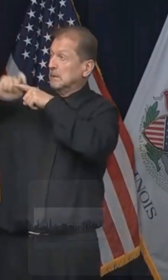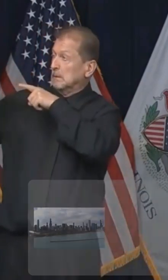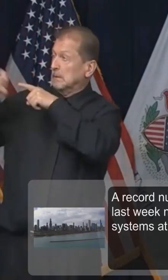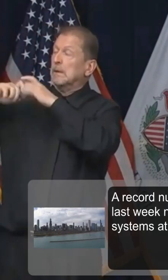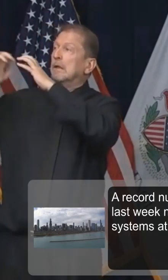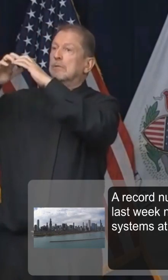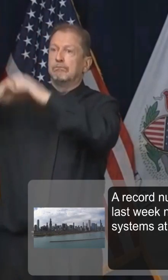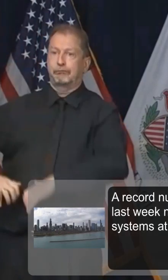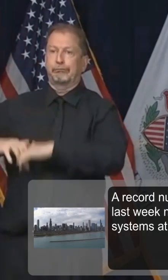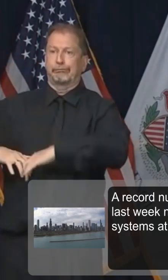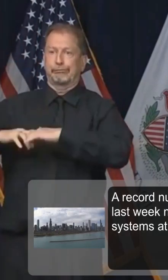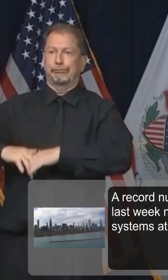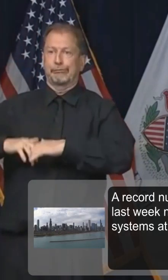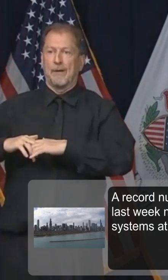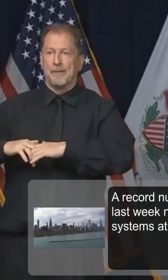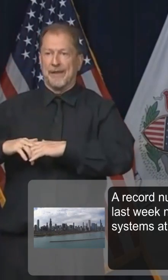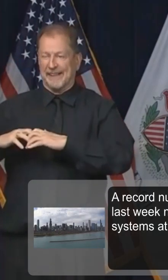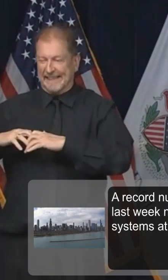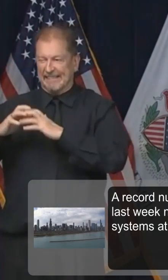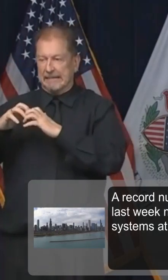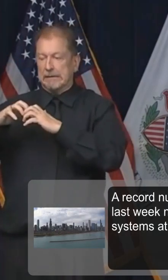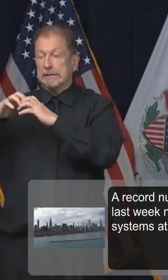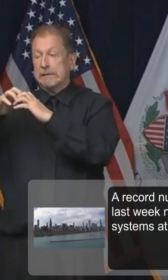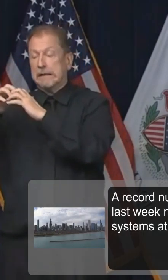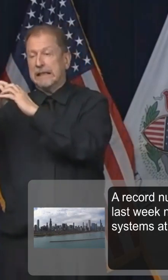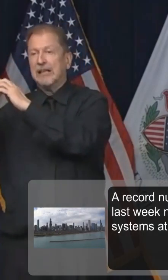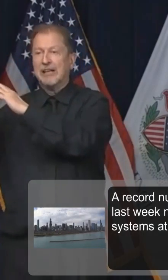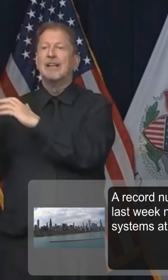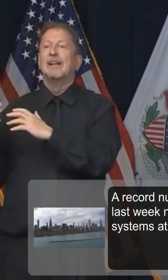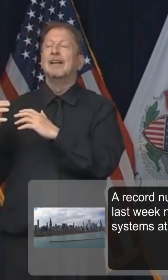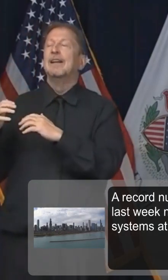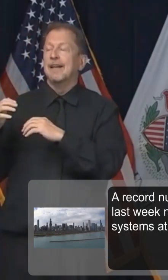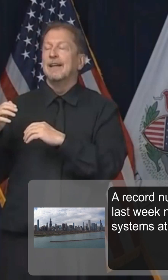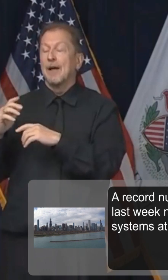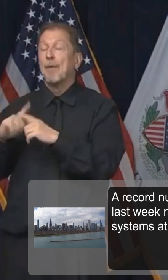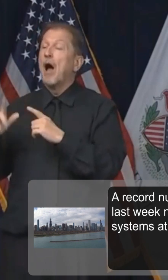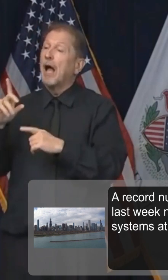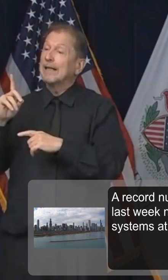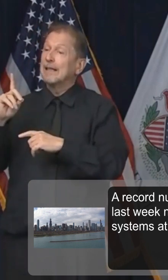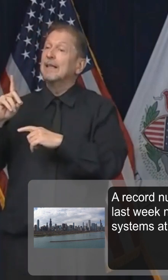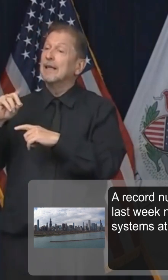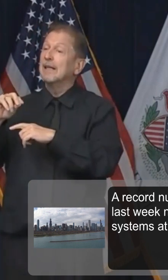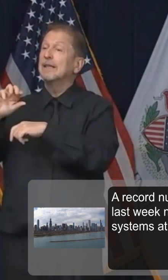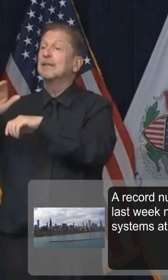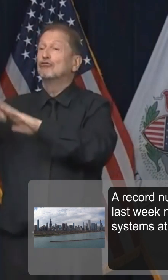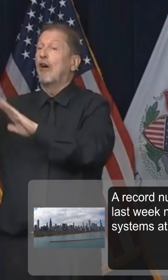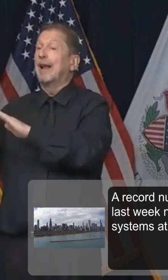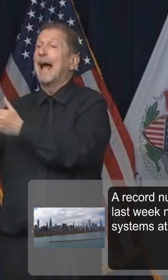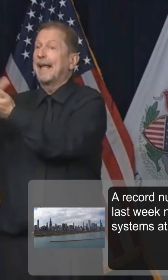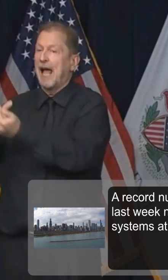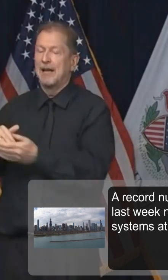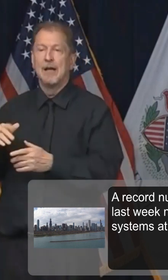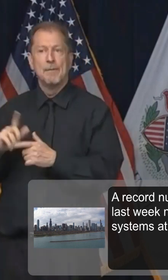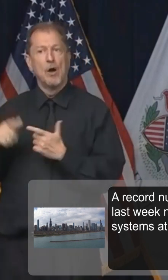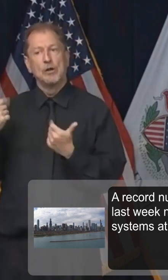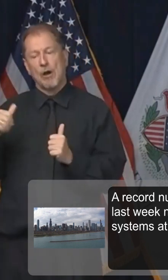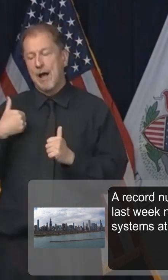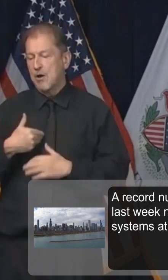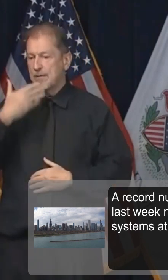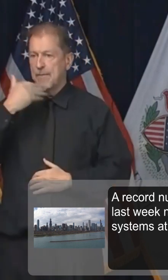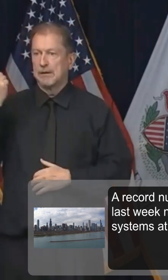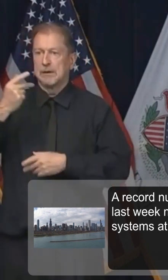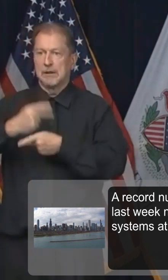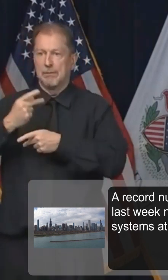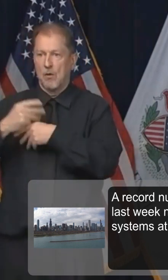hard to get it back up. Didn't quite come back up in the same hour that they thought it would, but an hour later. But believe me that we're trying very hard to